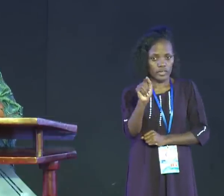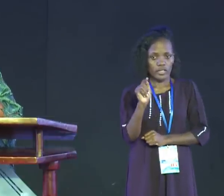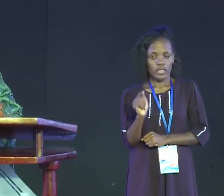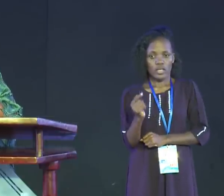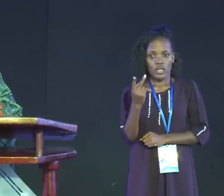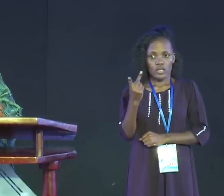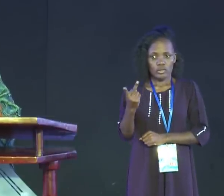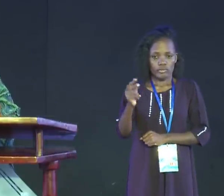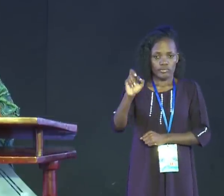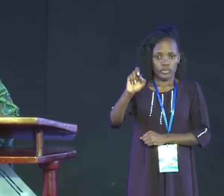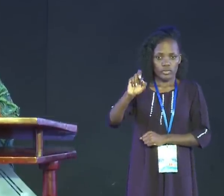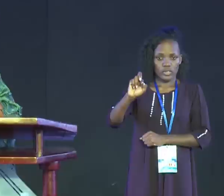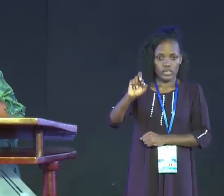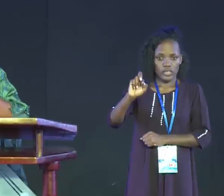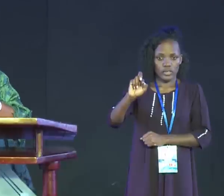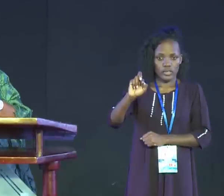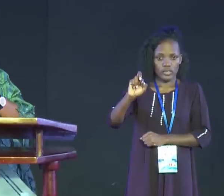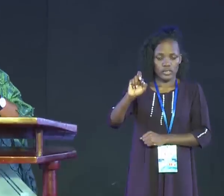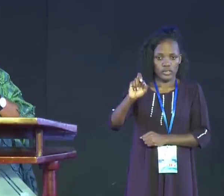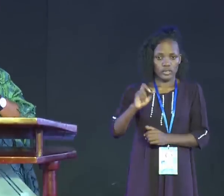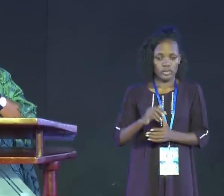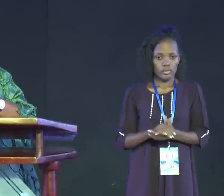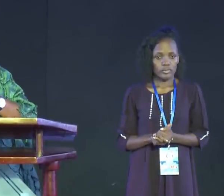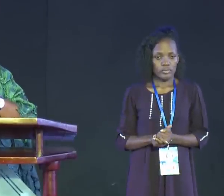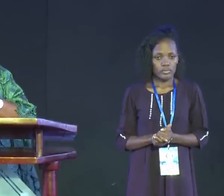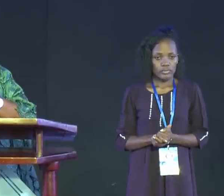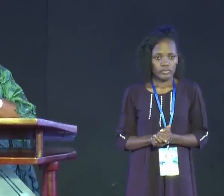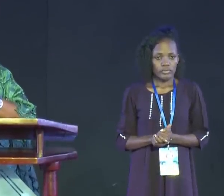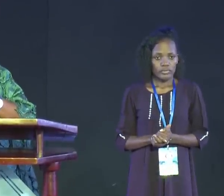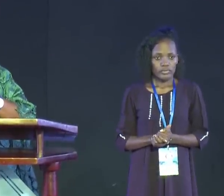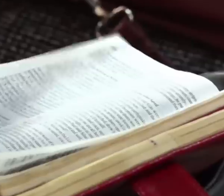16. The verse is 28.